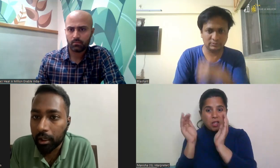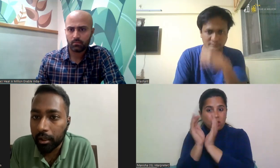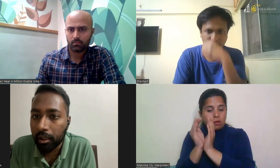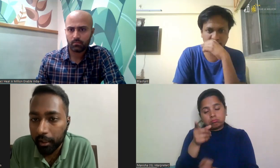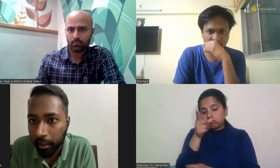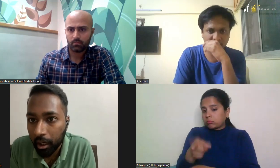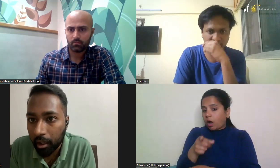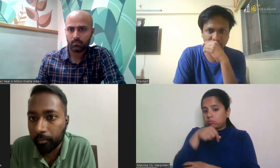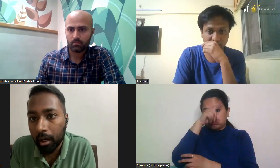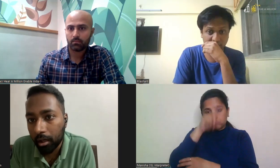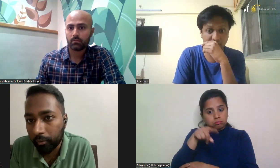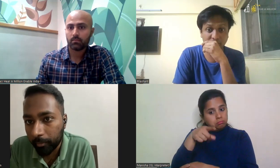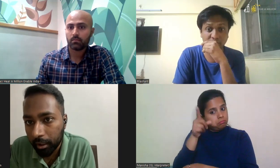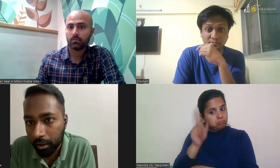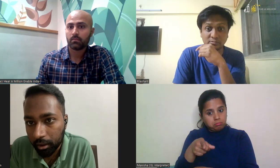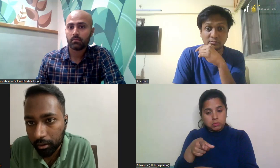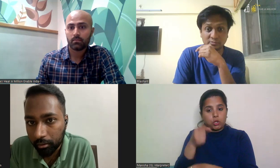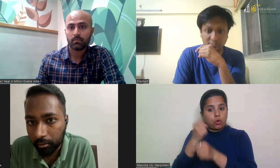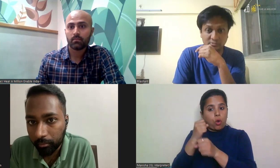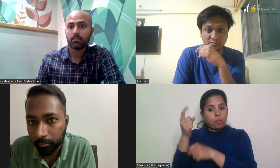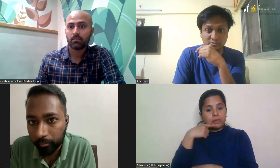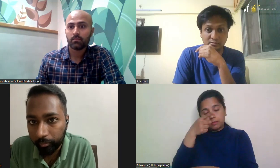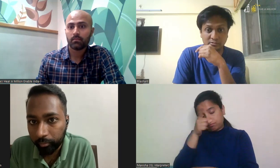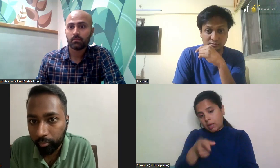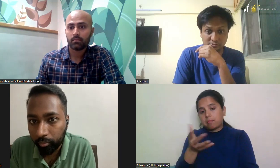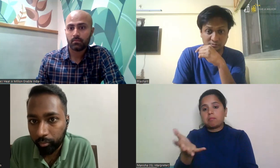mandatory in India by government,